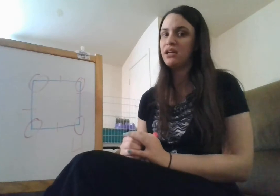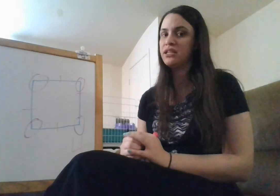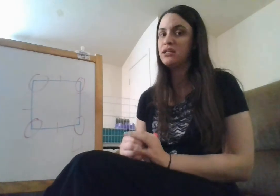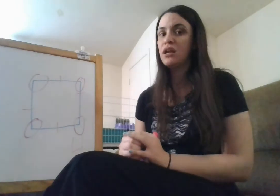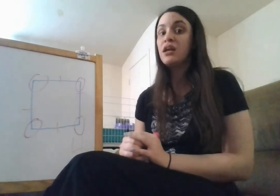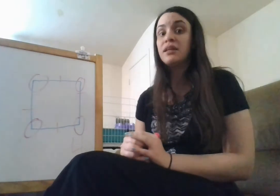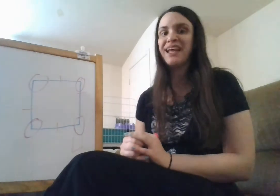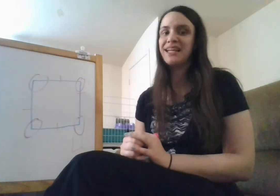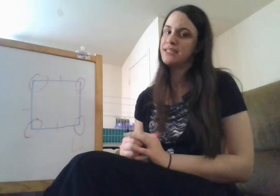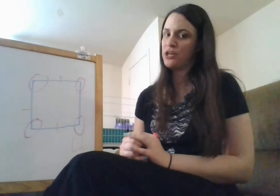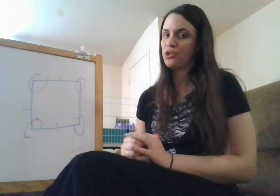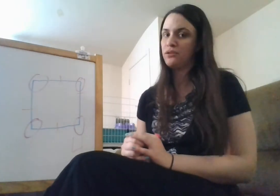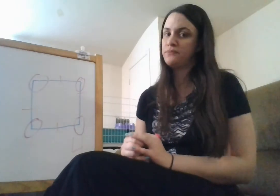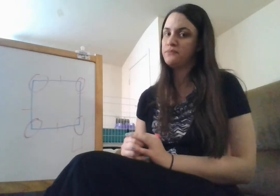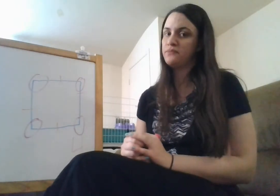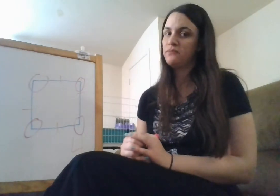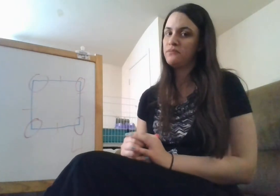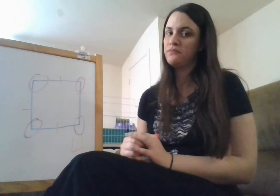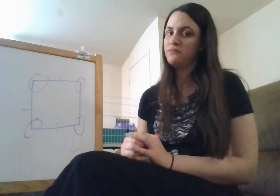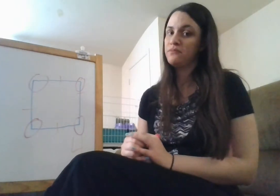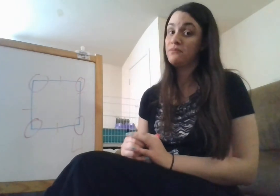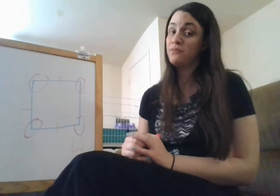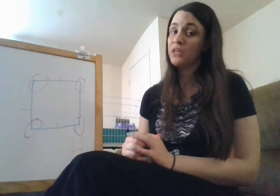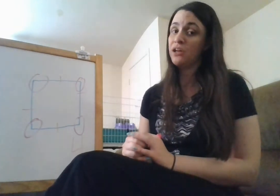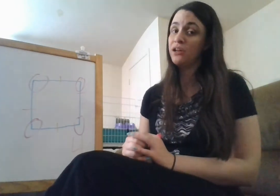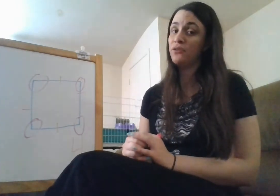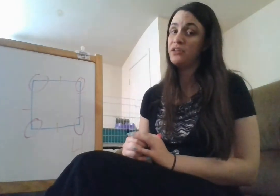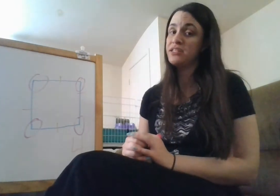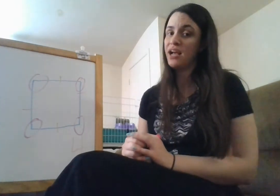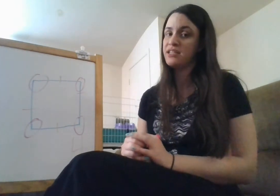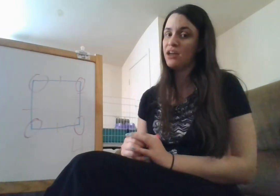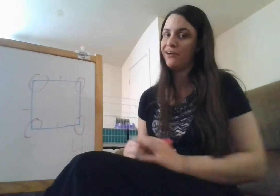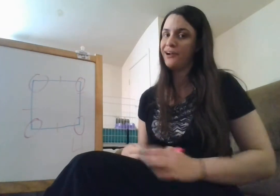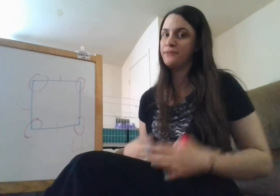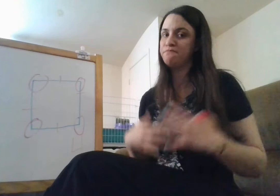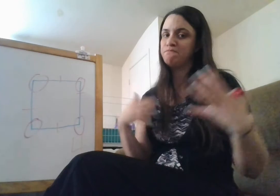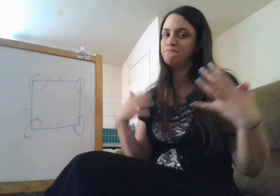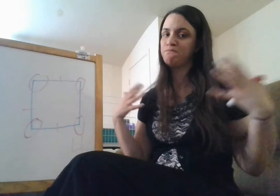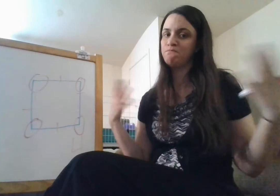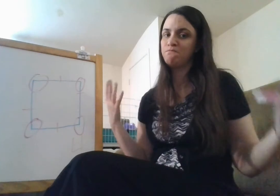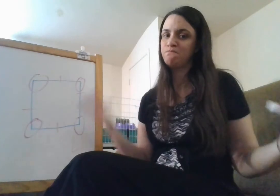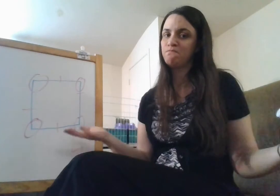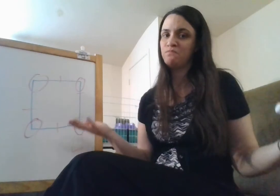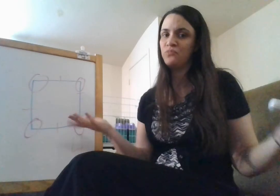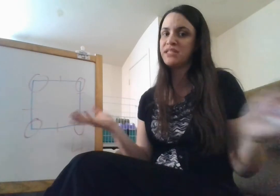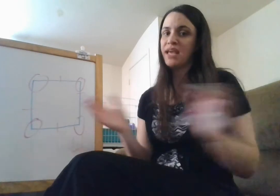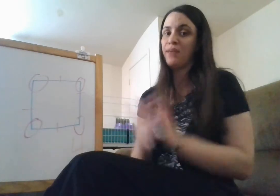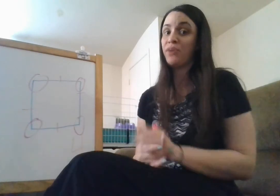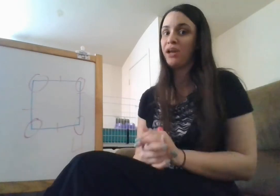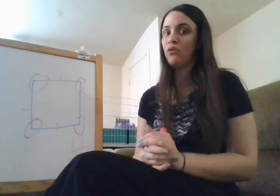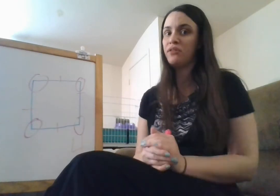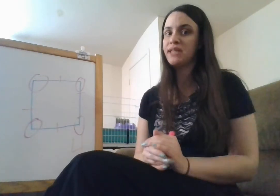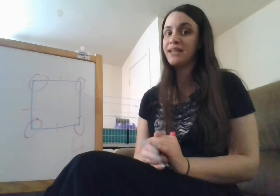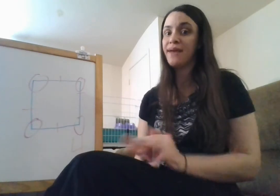sides that make it special? Good. All the sides are the same, right? All the sides have to be